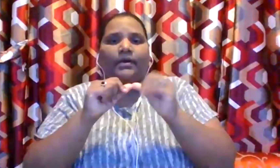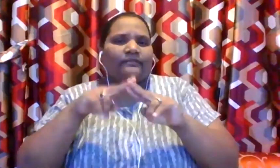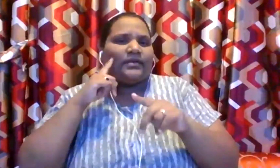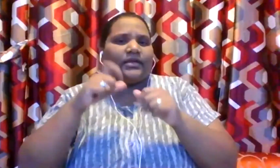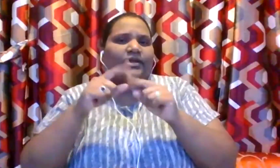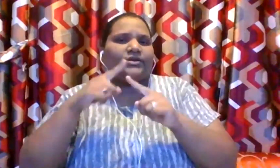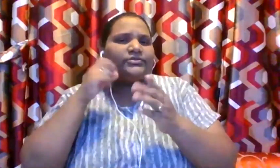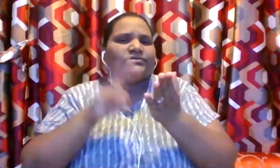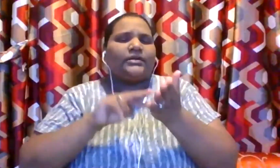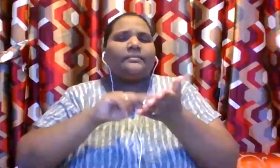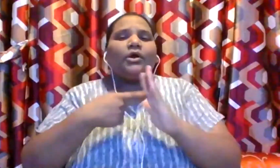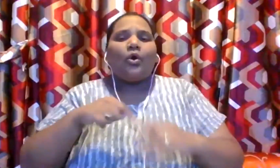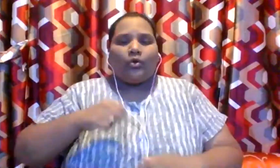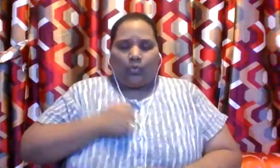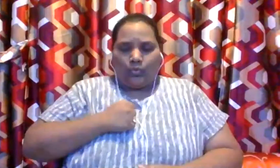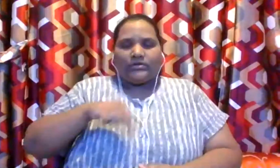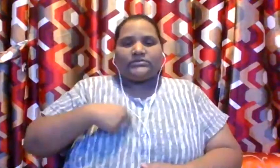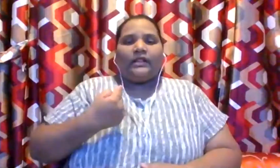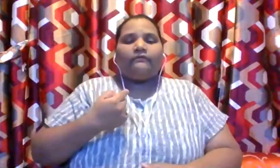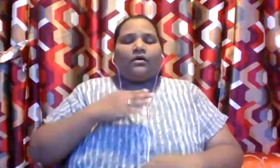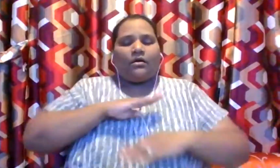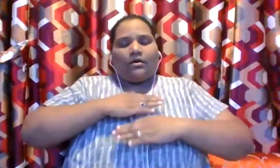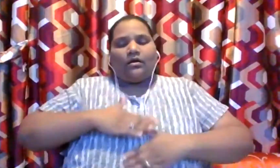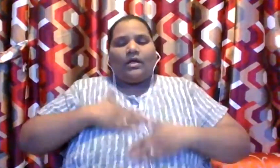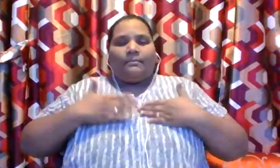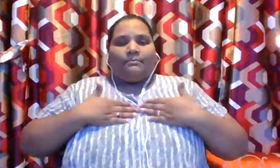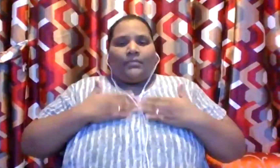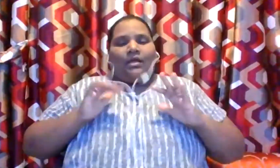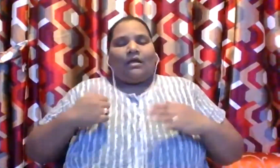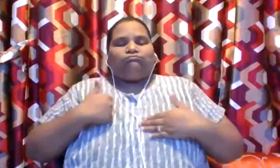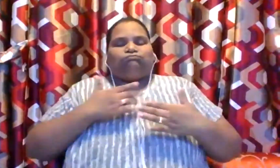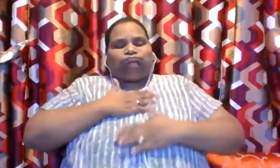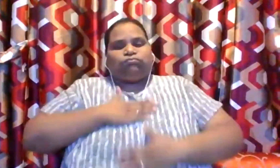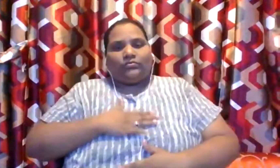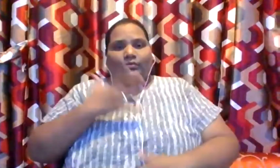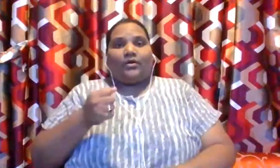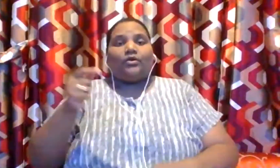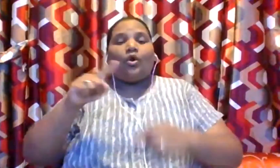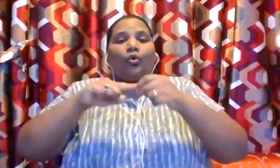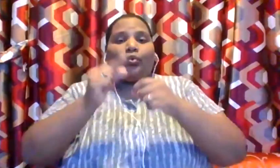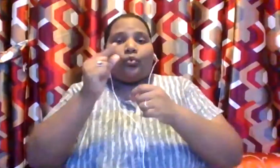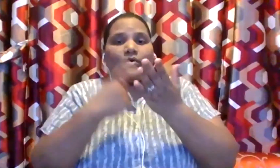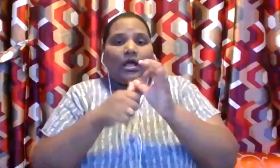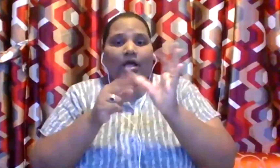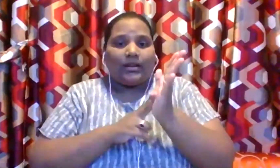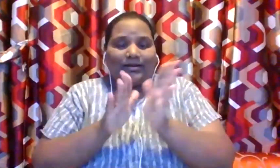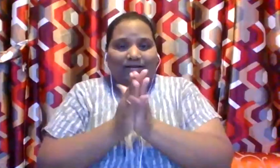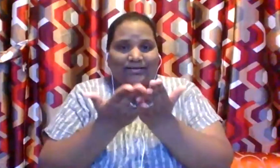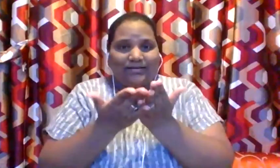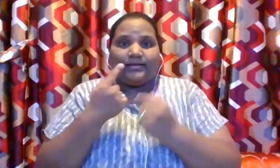senses. Now, Quran says a very interesting line. Quran says you should not have sex with